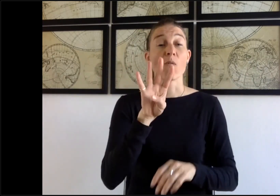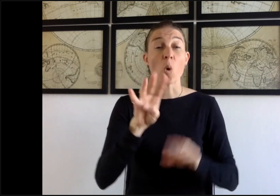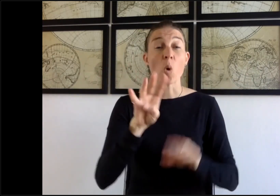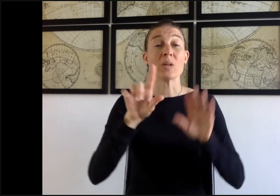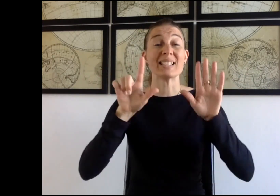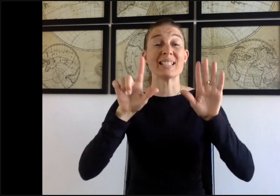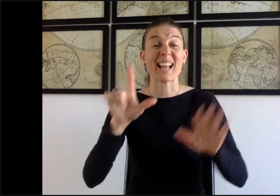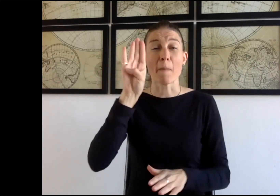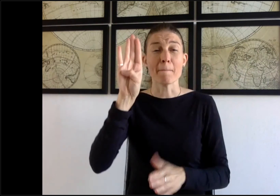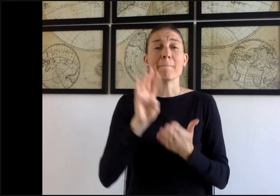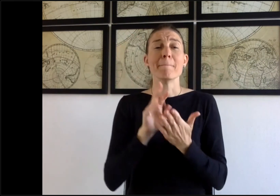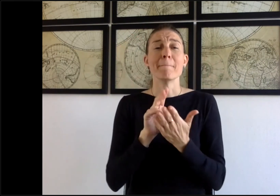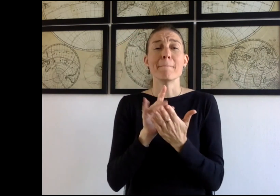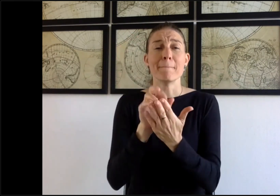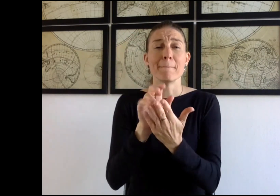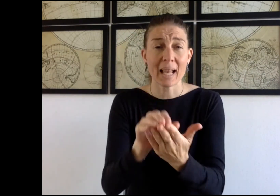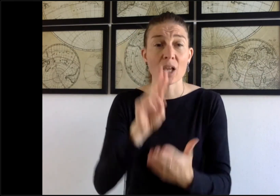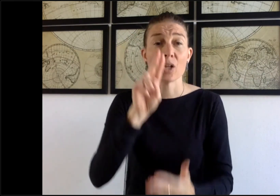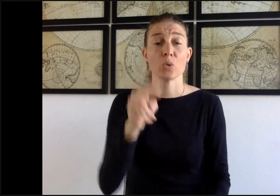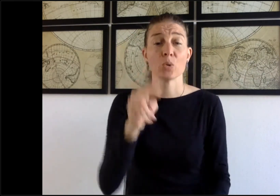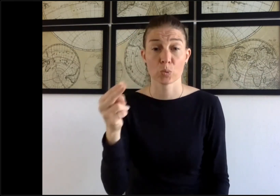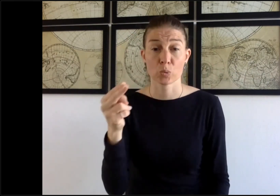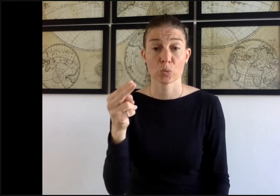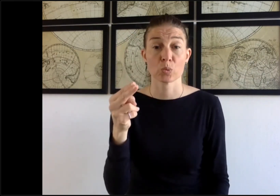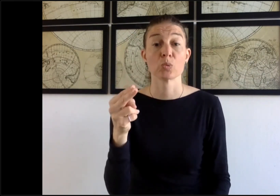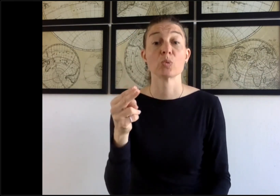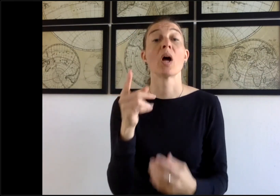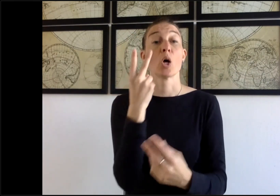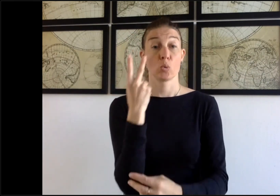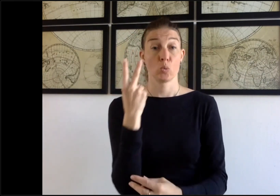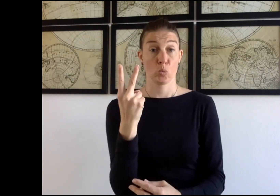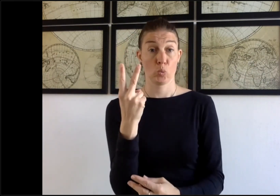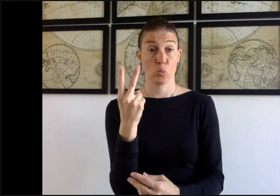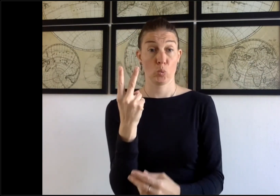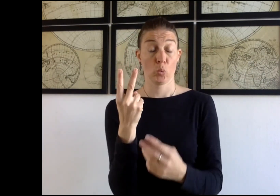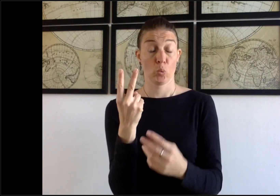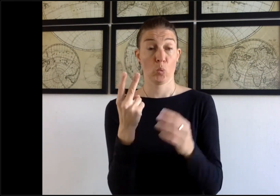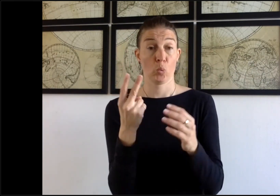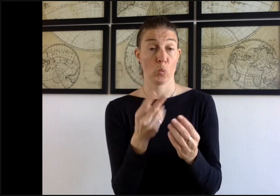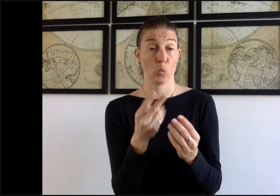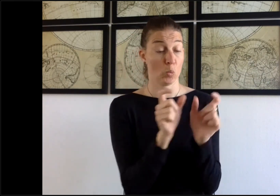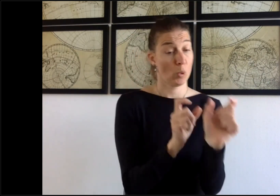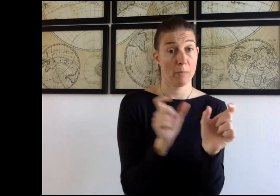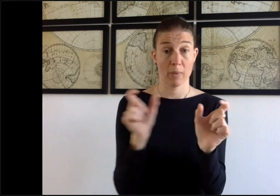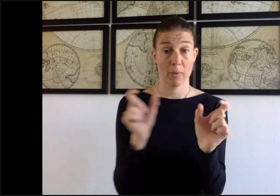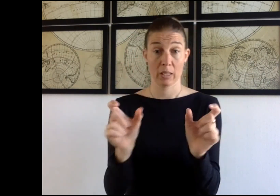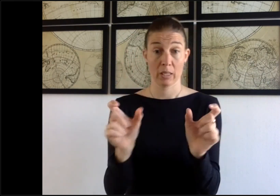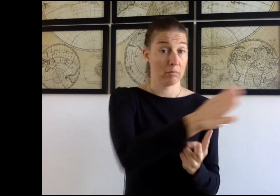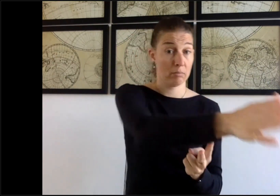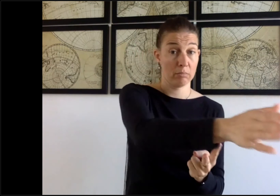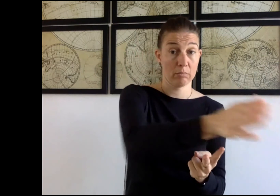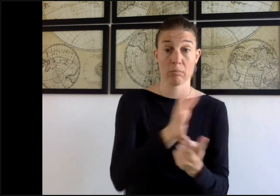initiative includes two key elements. First of all, providing liquidity by letting member states keeping advance